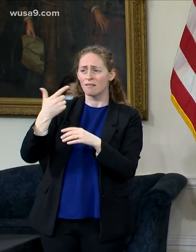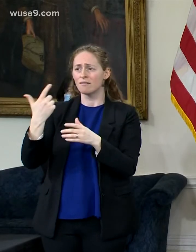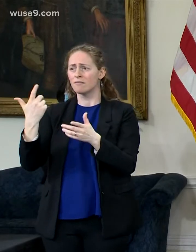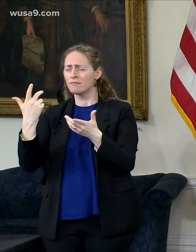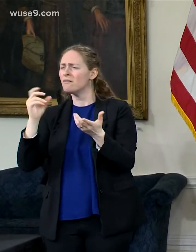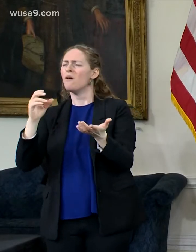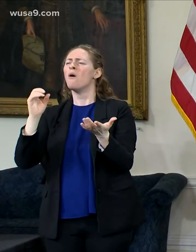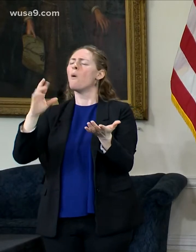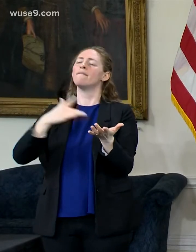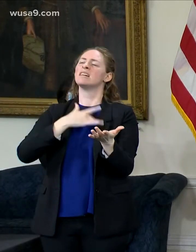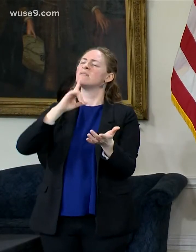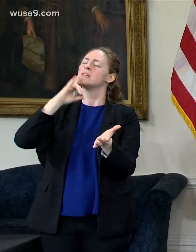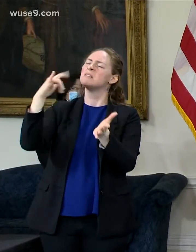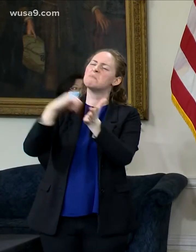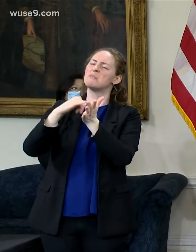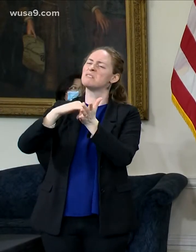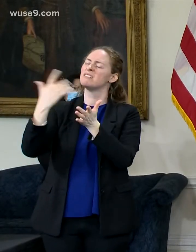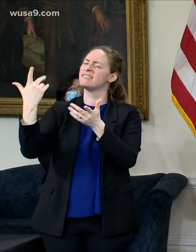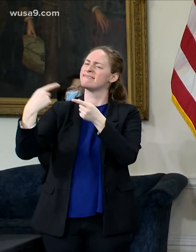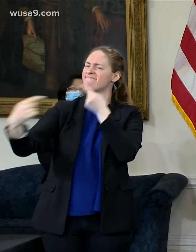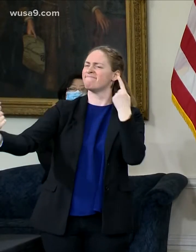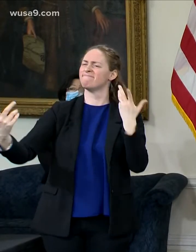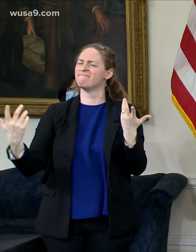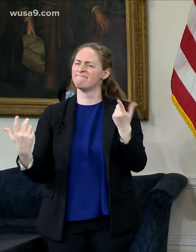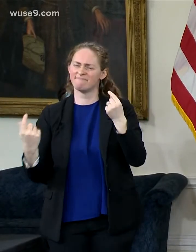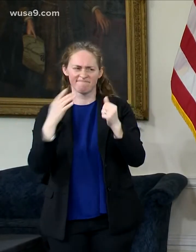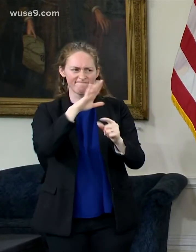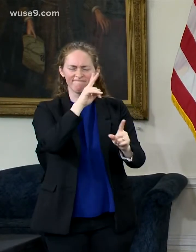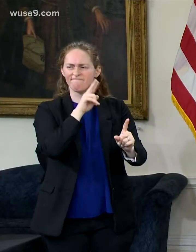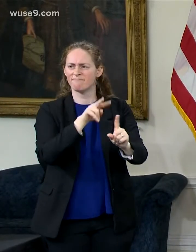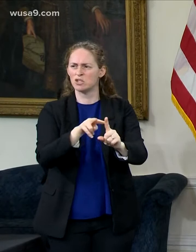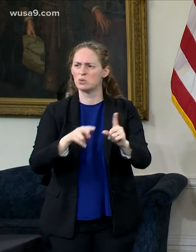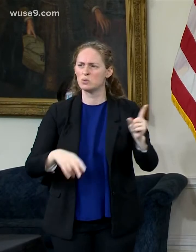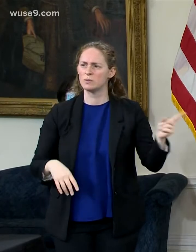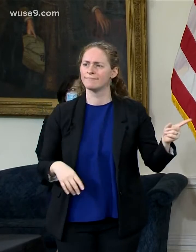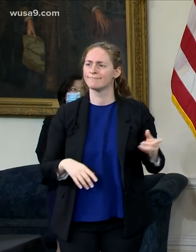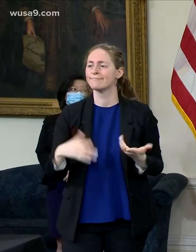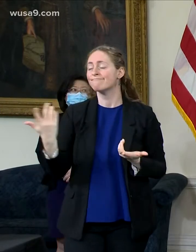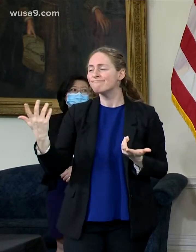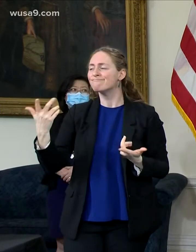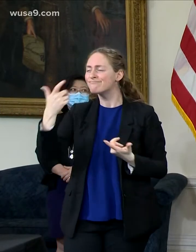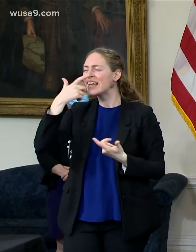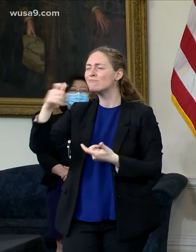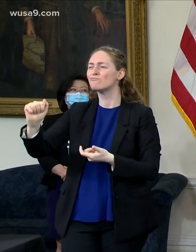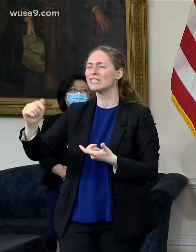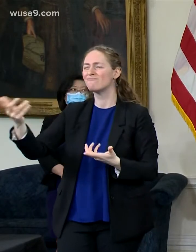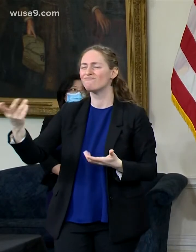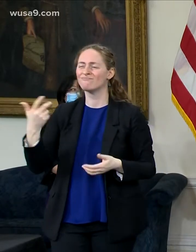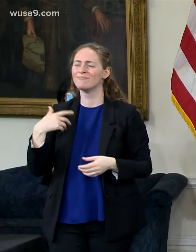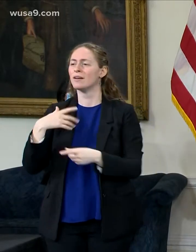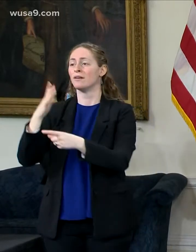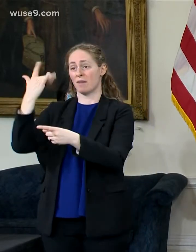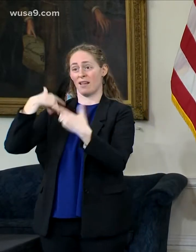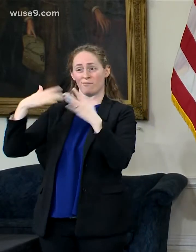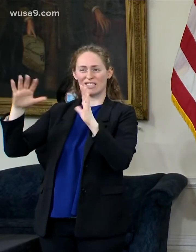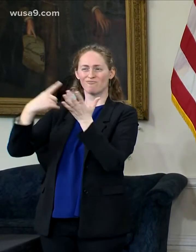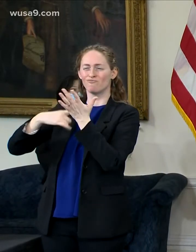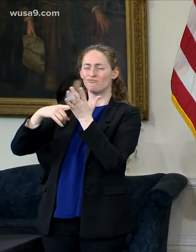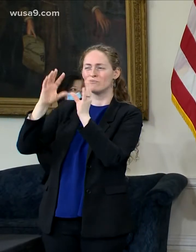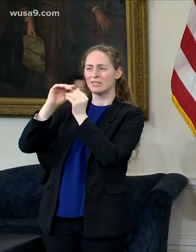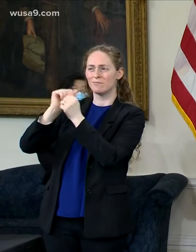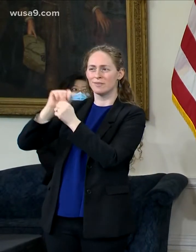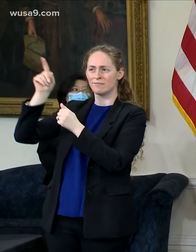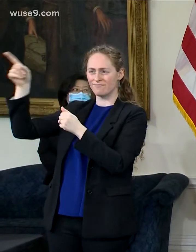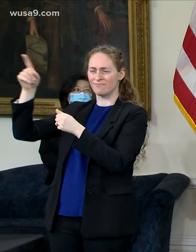Polis from Colorado, and all of our thoughts and prayers are with the people who lost their lives and their families. This